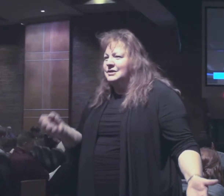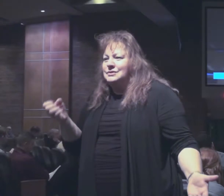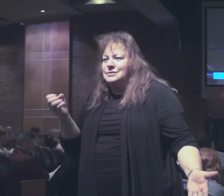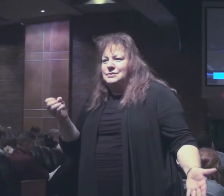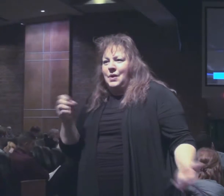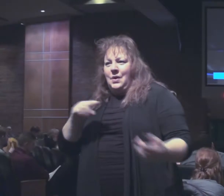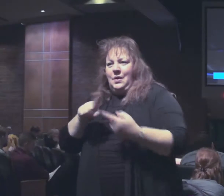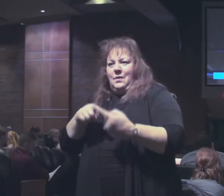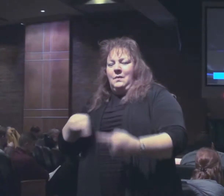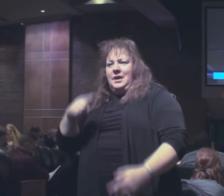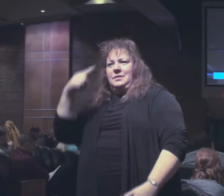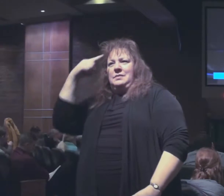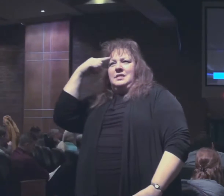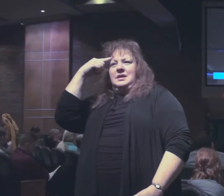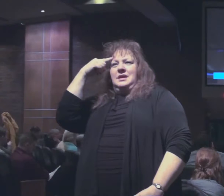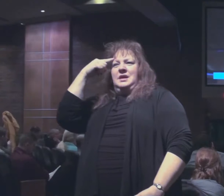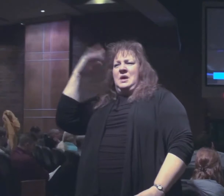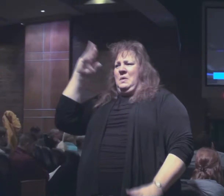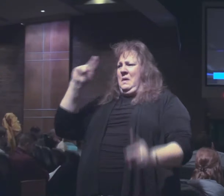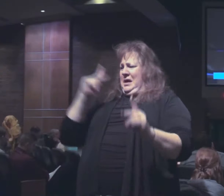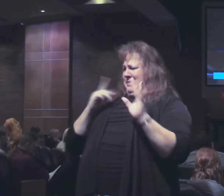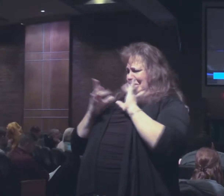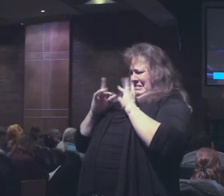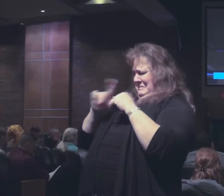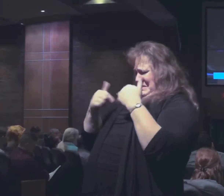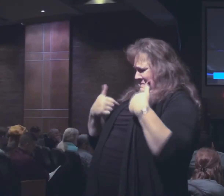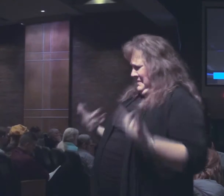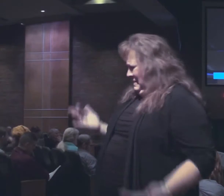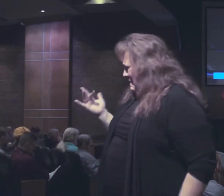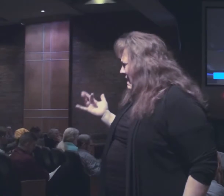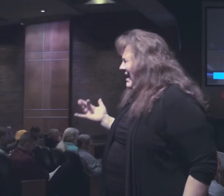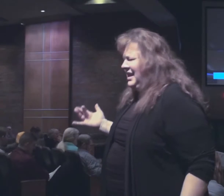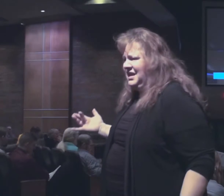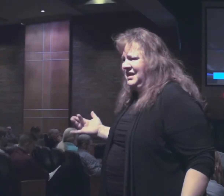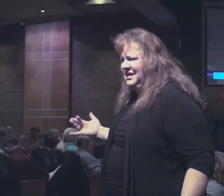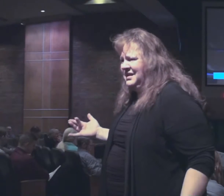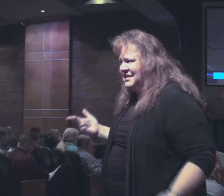So when you think, why do people say those things about you?